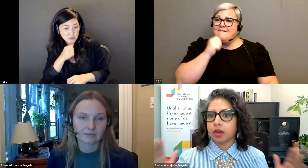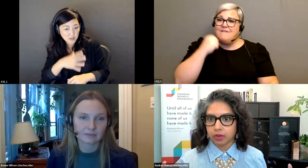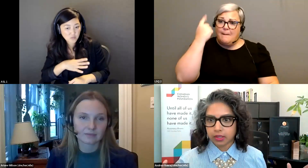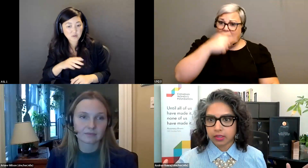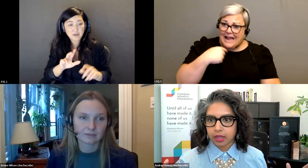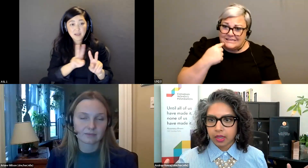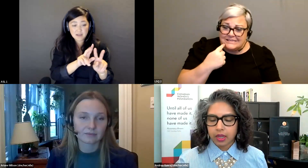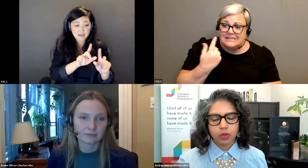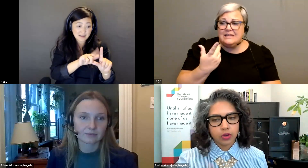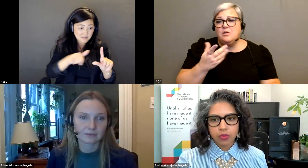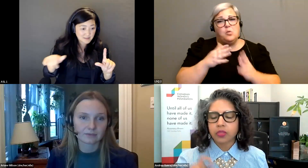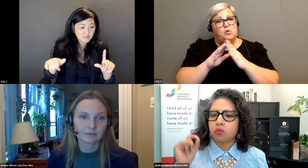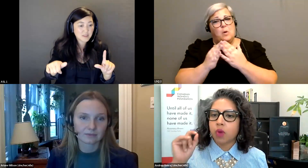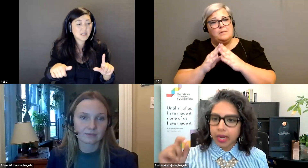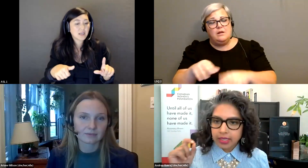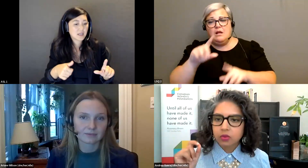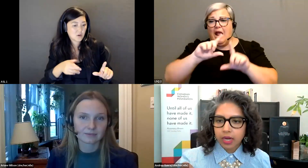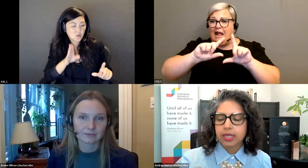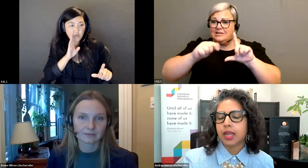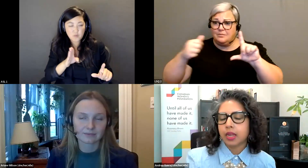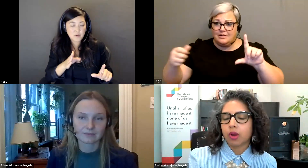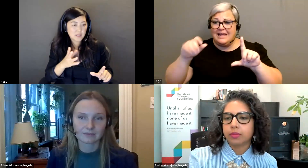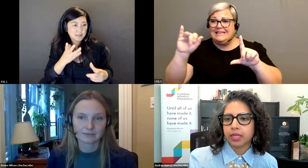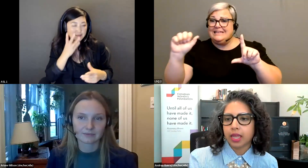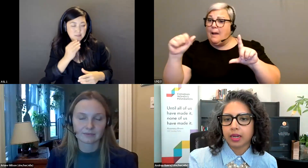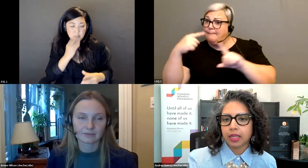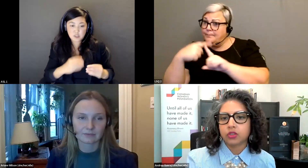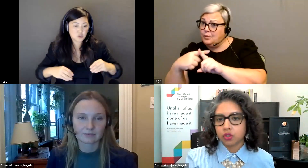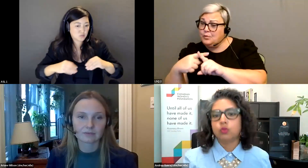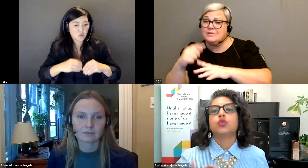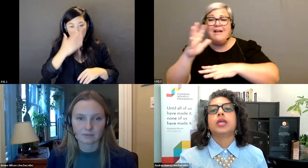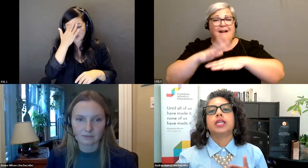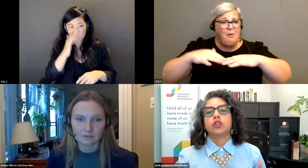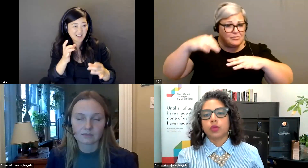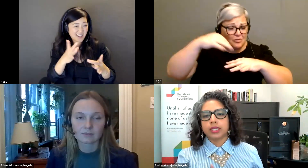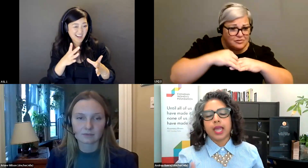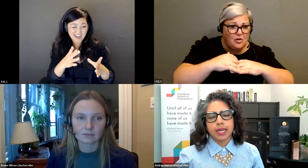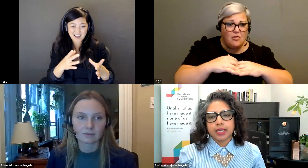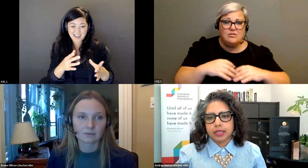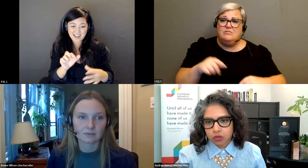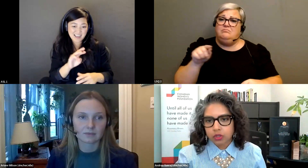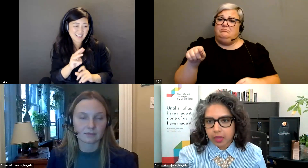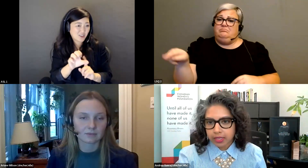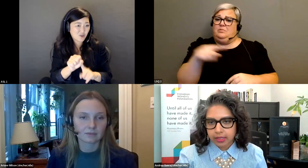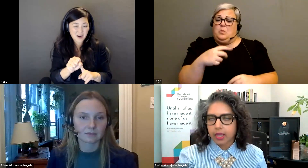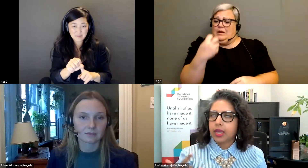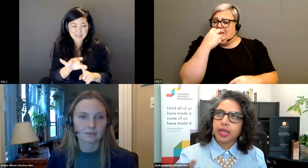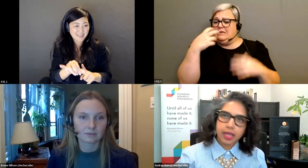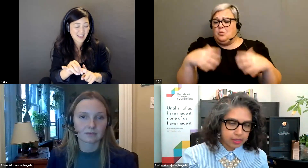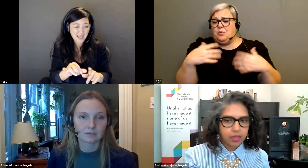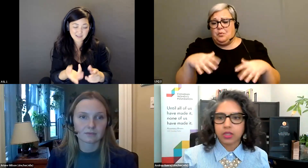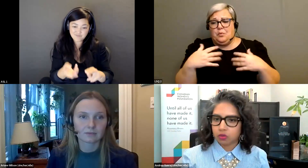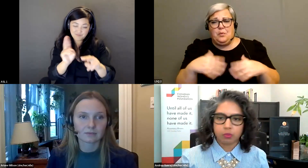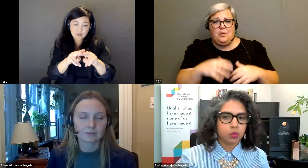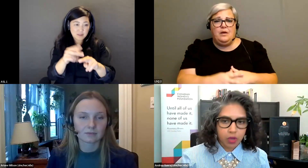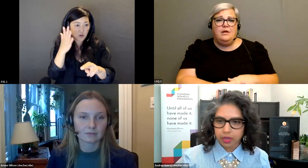face higher risks. And we know that the rising rate in hate crimes in Canada is due to increased hate in digital spaces